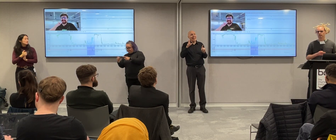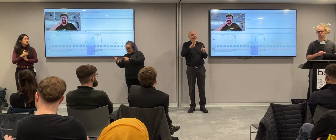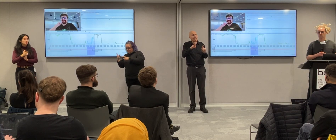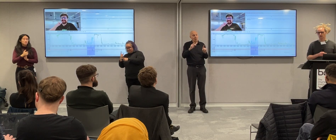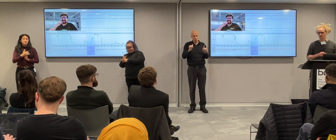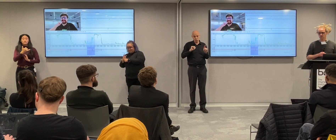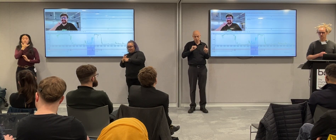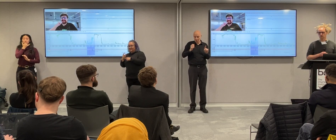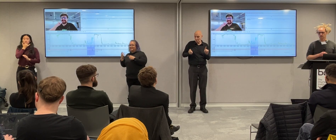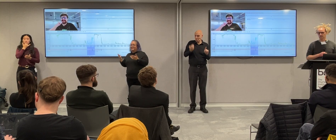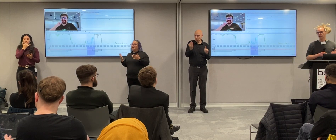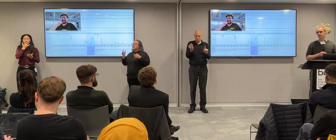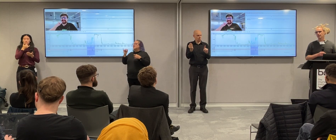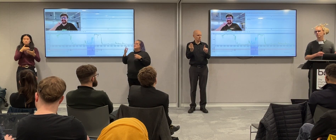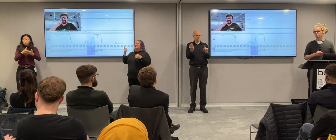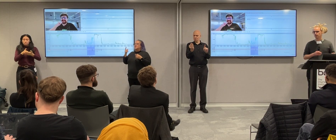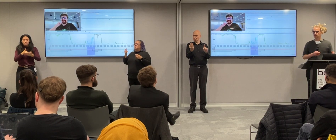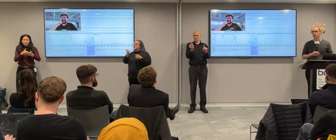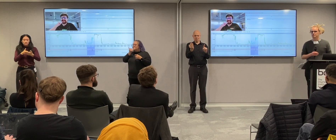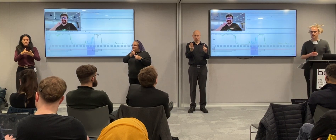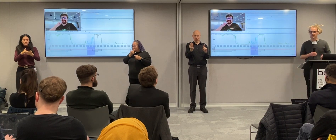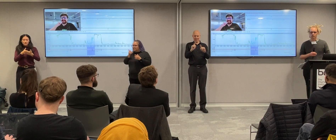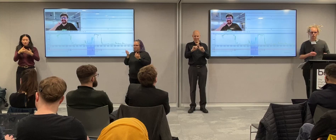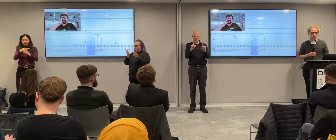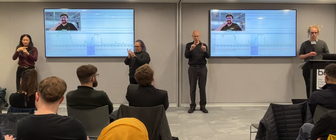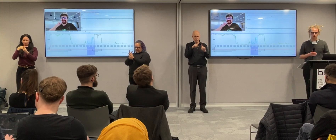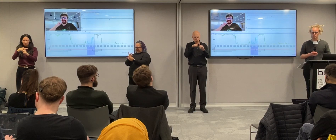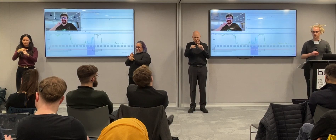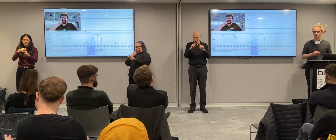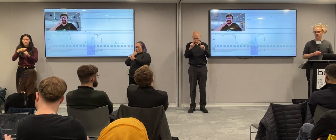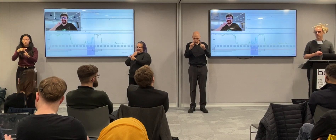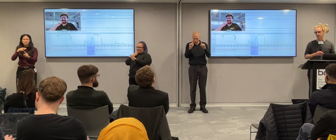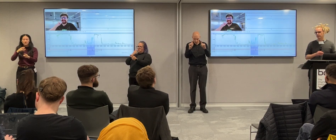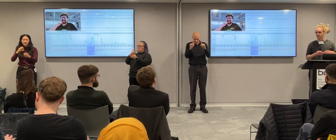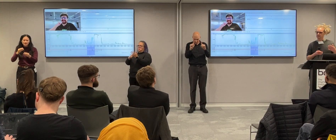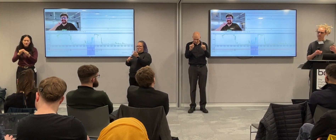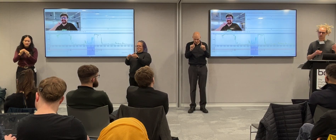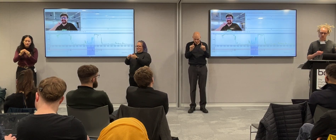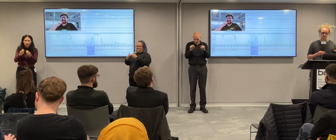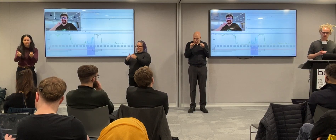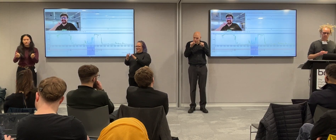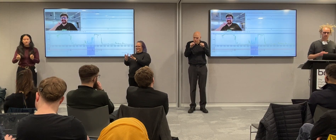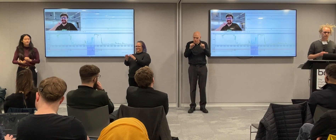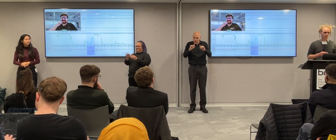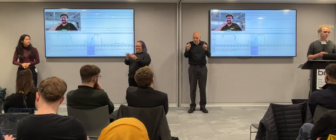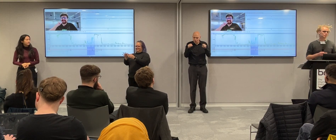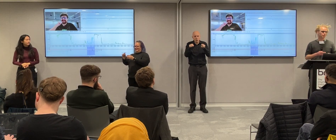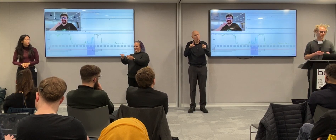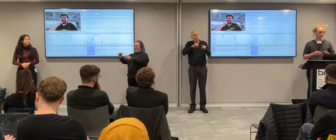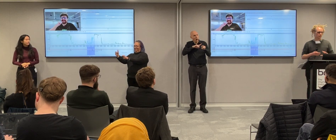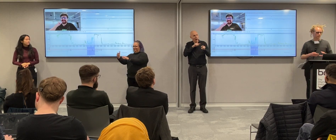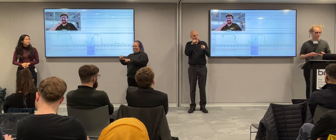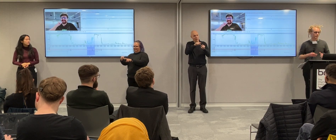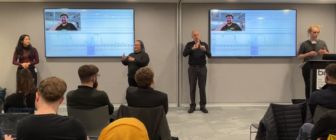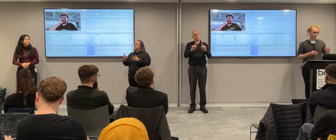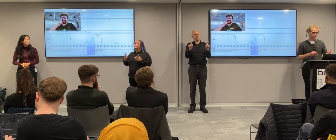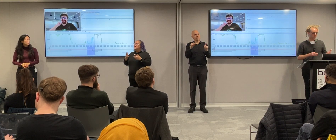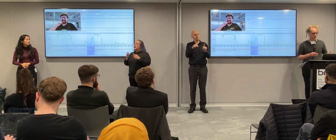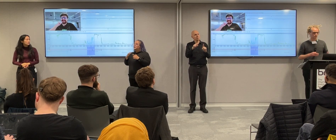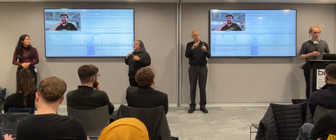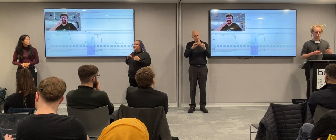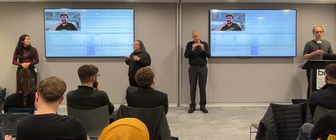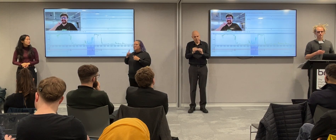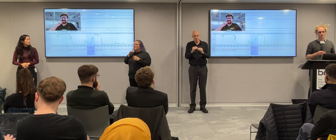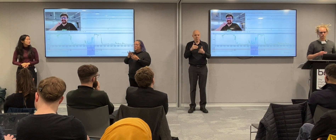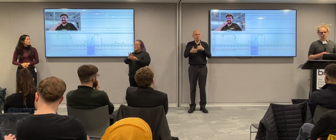like try to nail it down and try to understand like what was really problematic. And that's also again the advantage of an